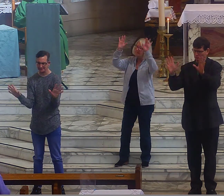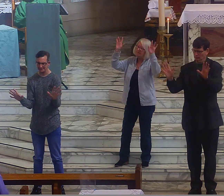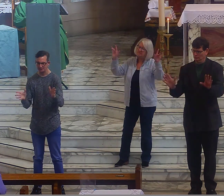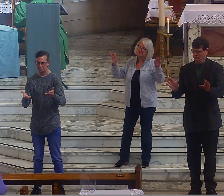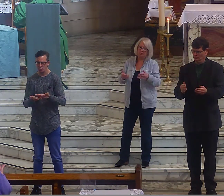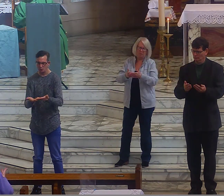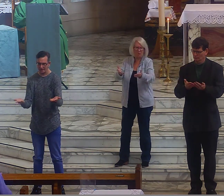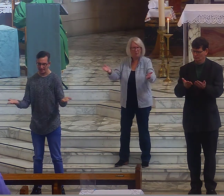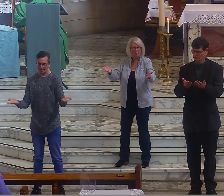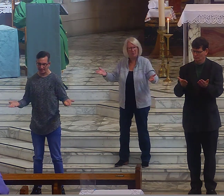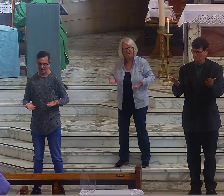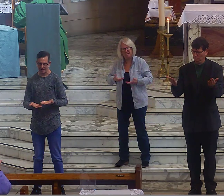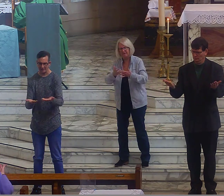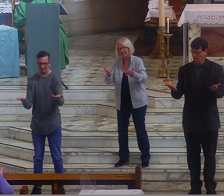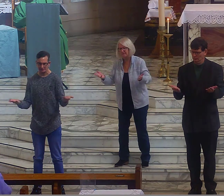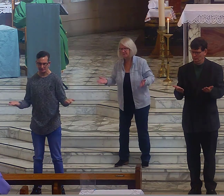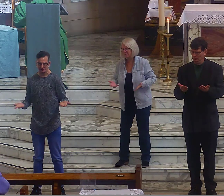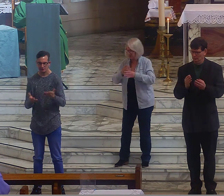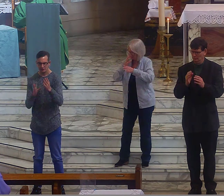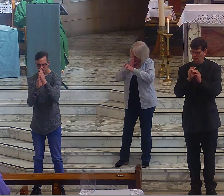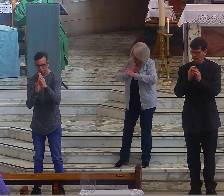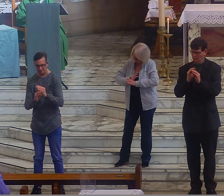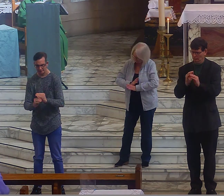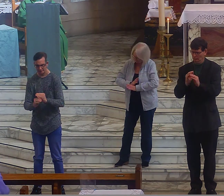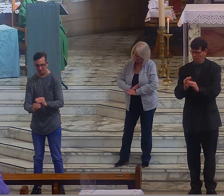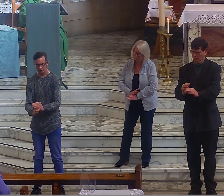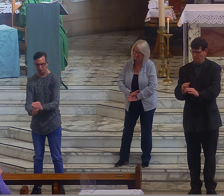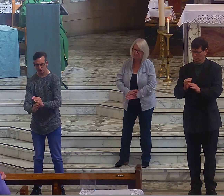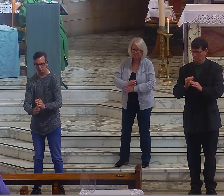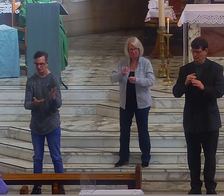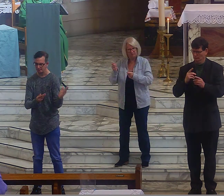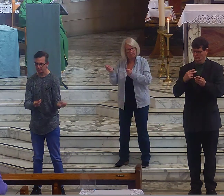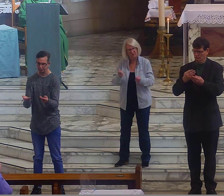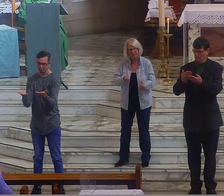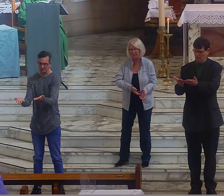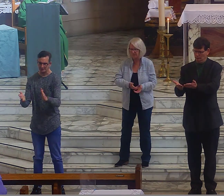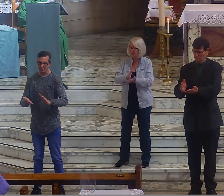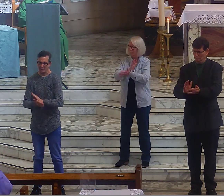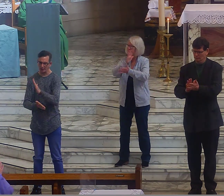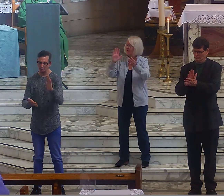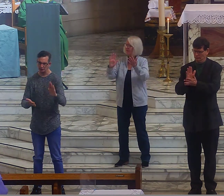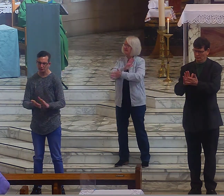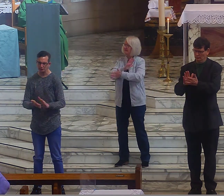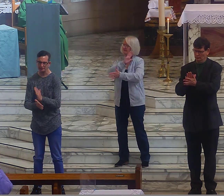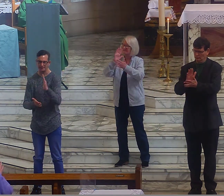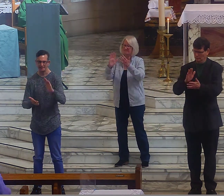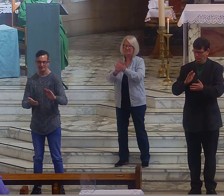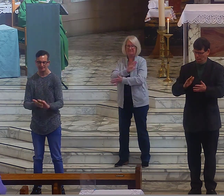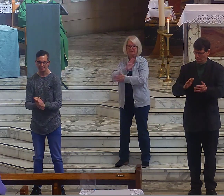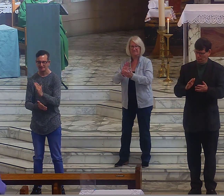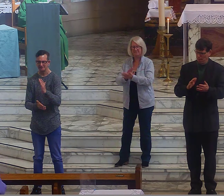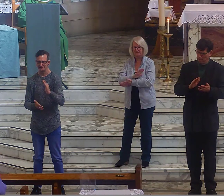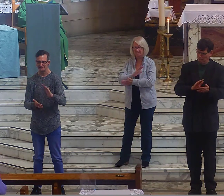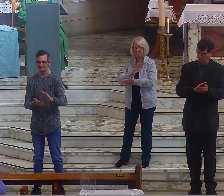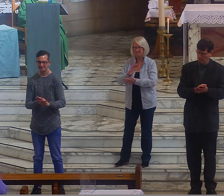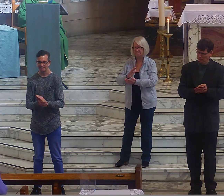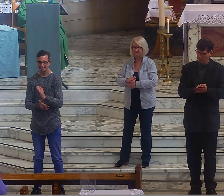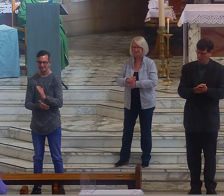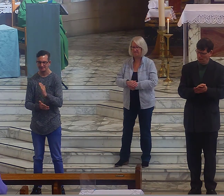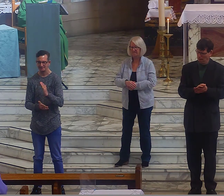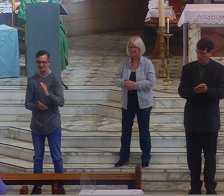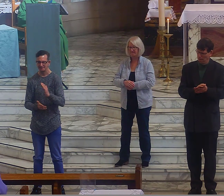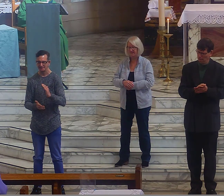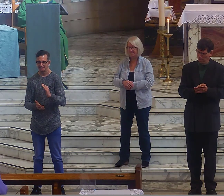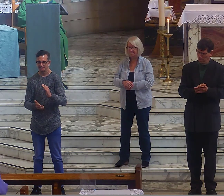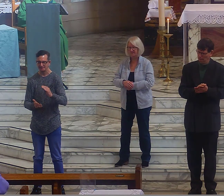light. And where there's sadness, ever joy.